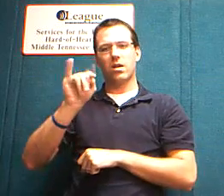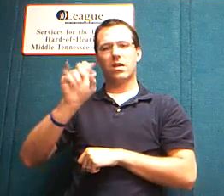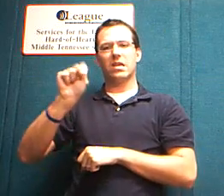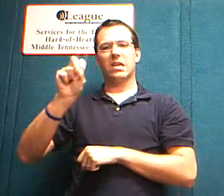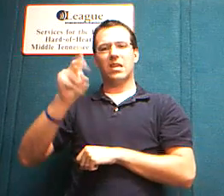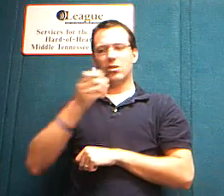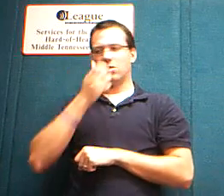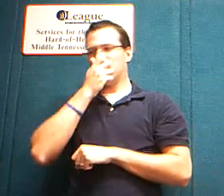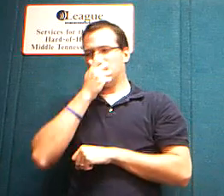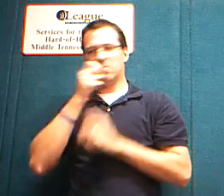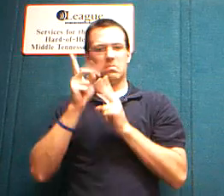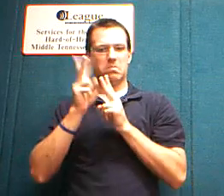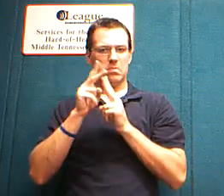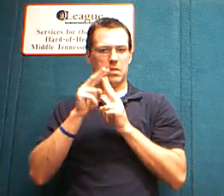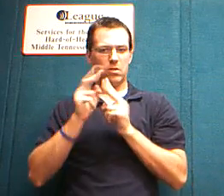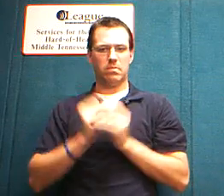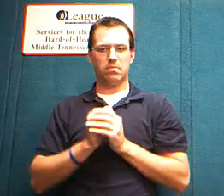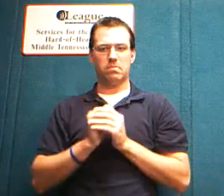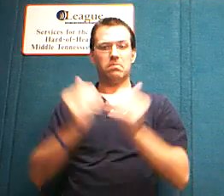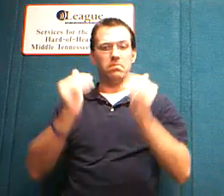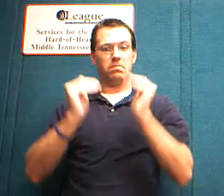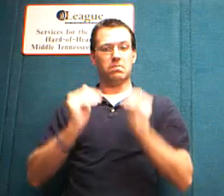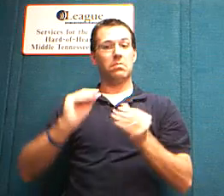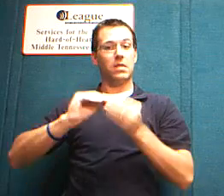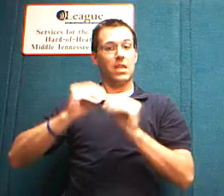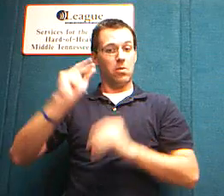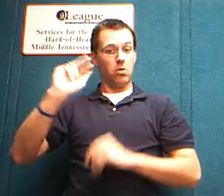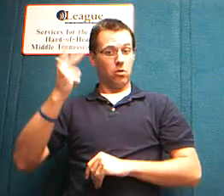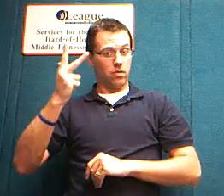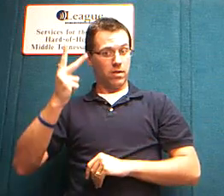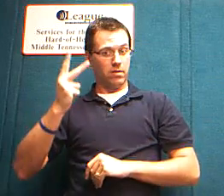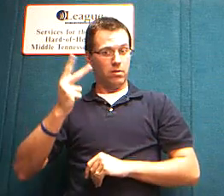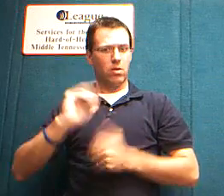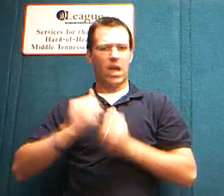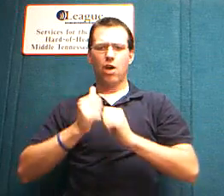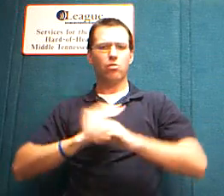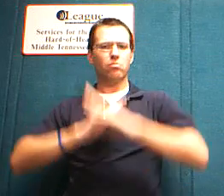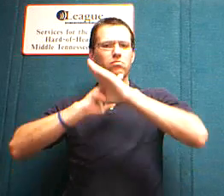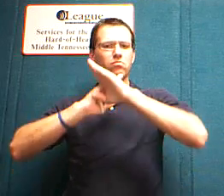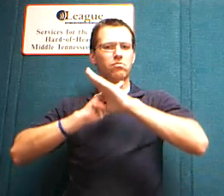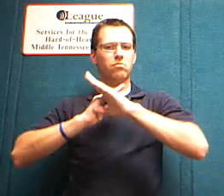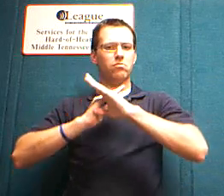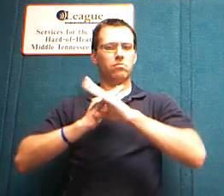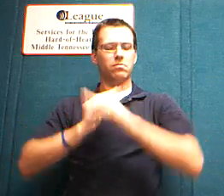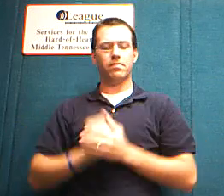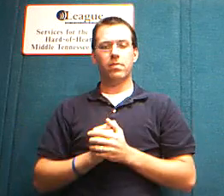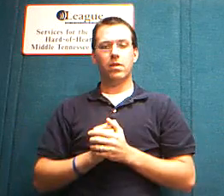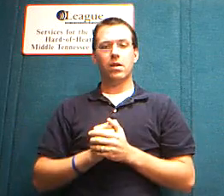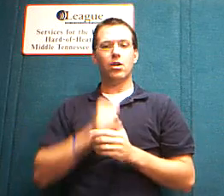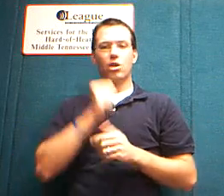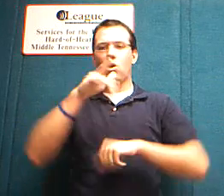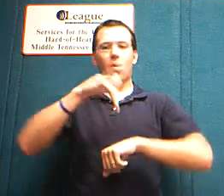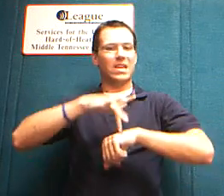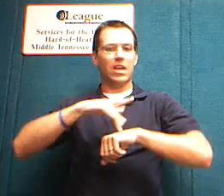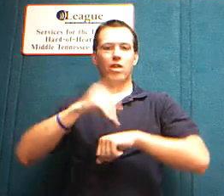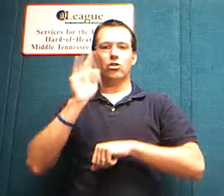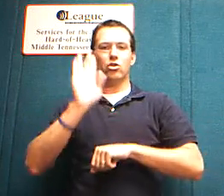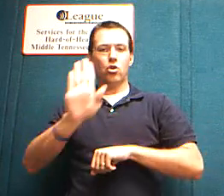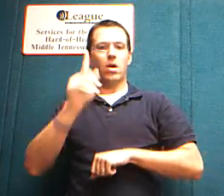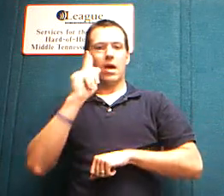Number 3, avoid touching your eyes, nose, or mouth. That's how germs spread. Number 4, try